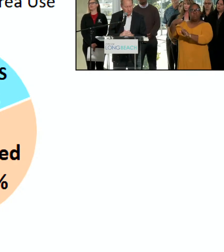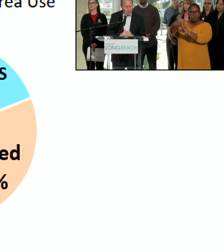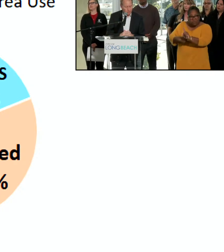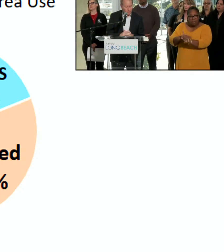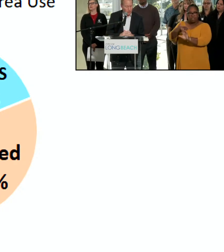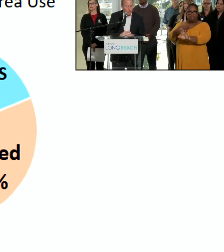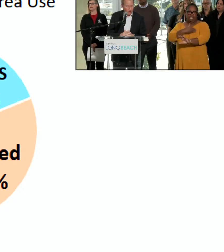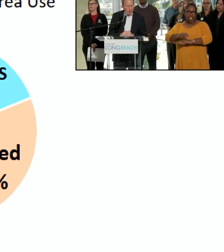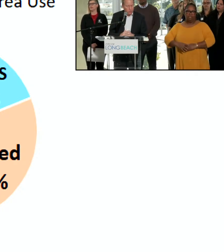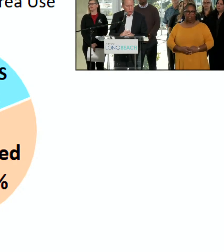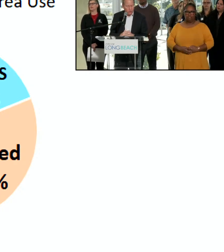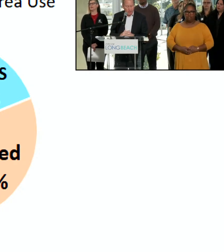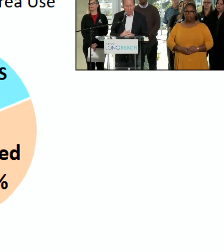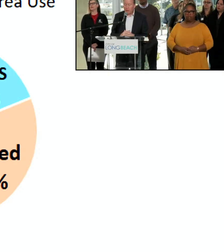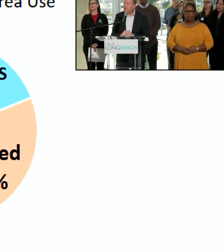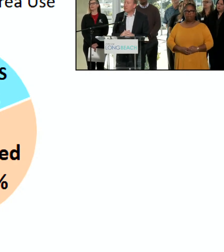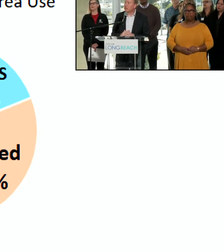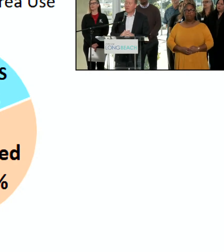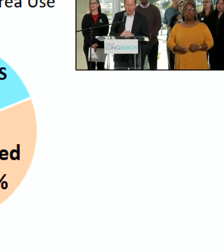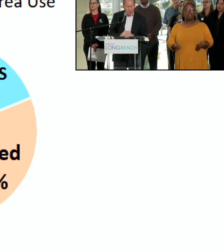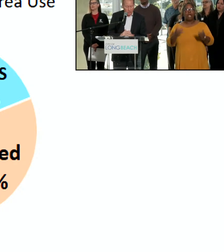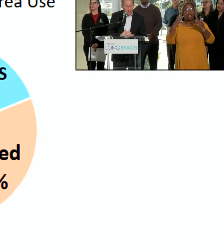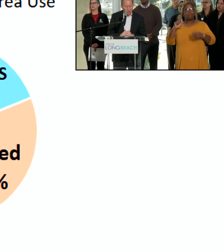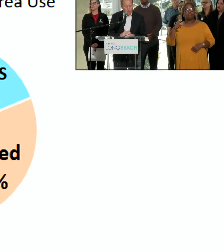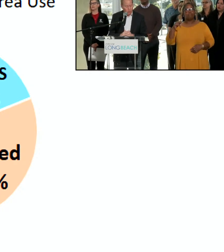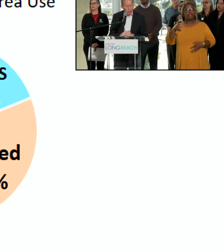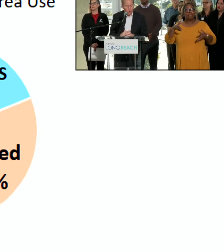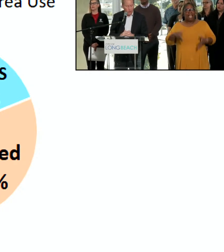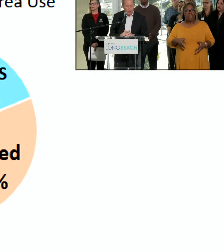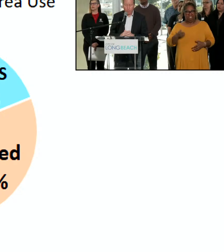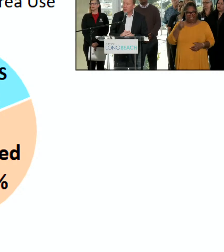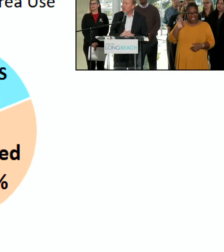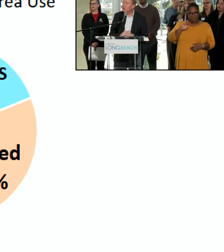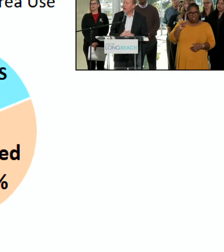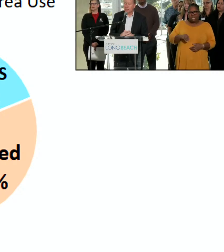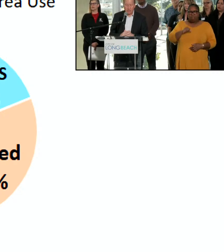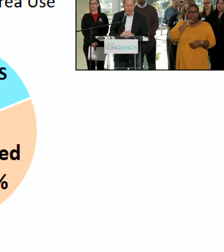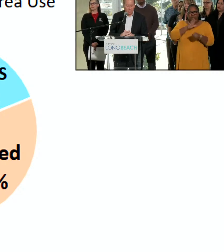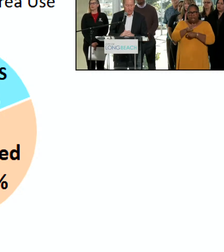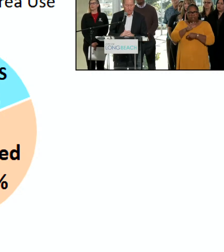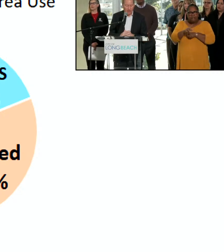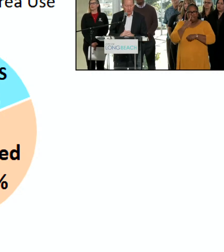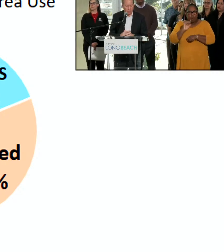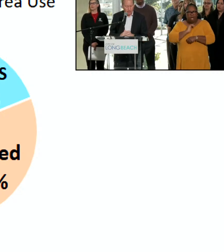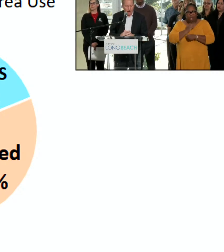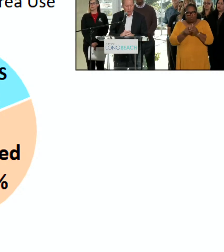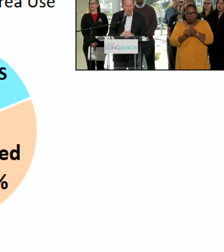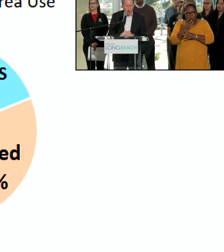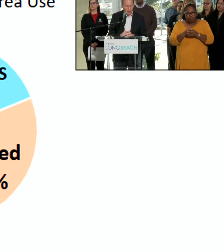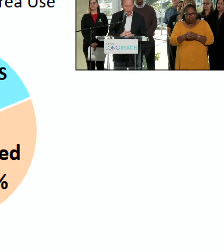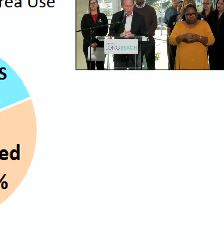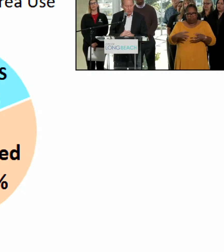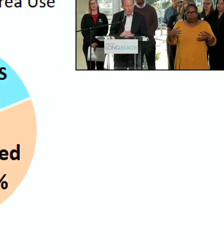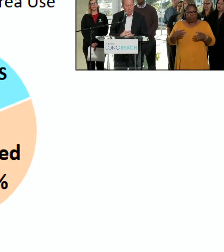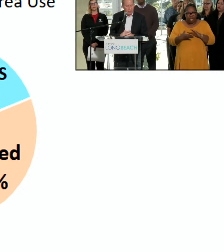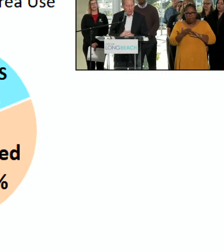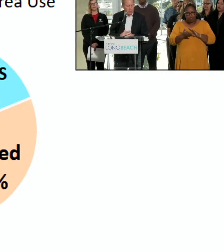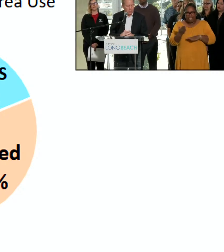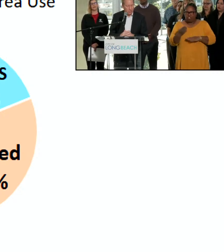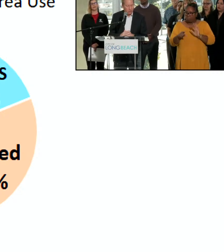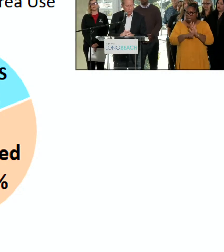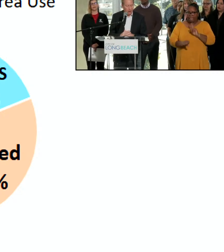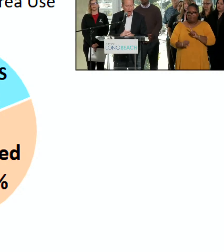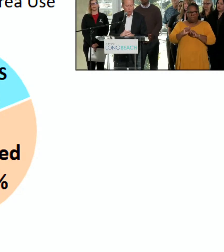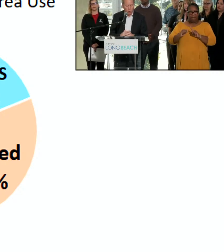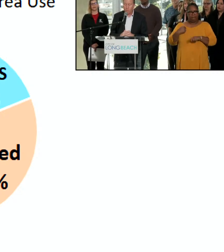advance. The current amount of space is insufficient to support our growing operations and has negatively, in fact, impacted our operations by keeping